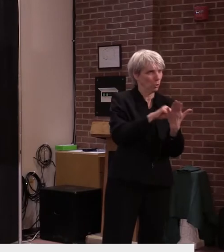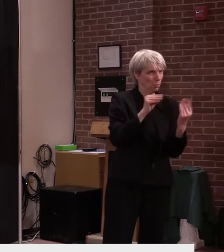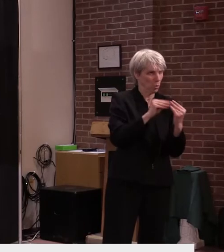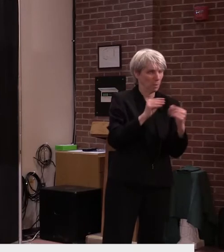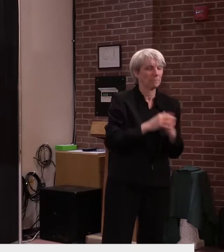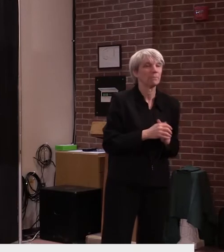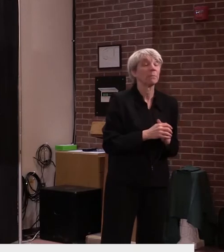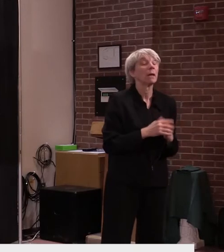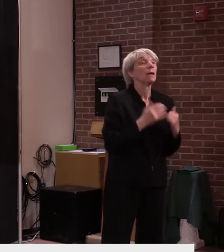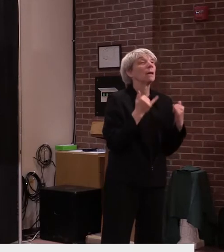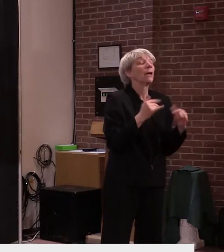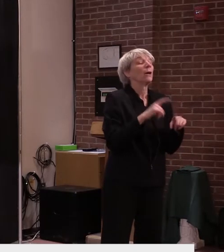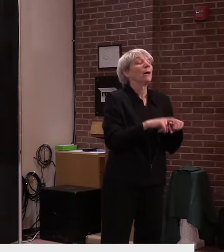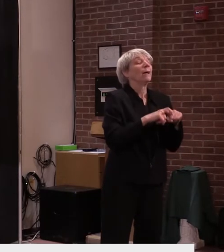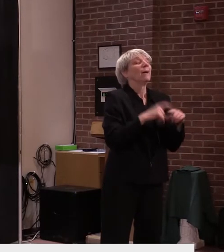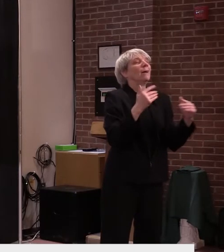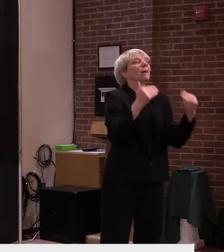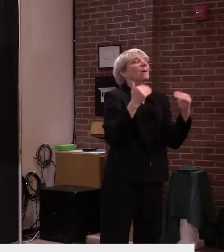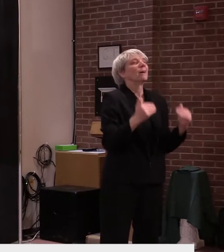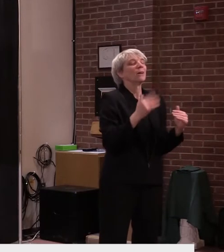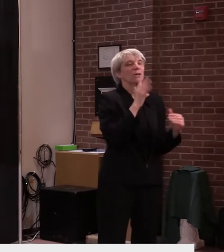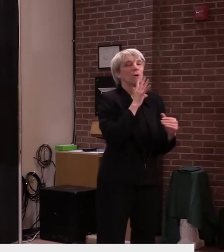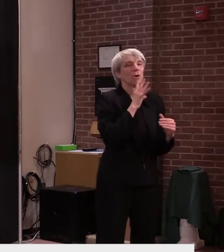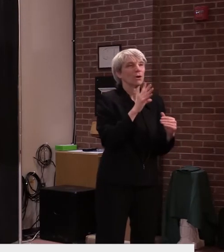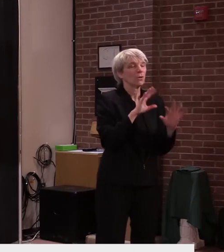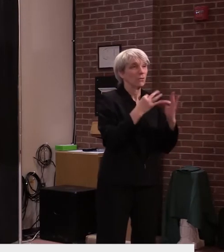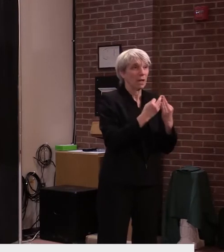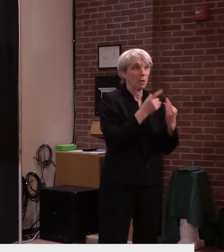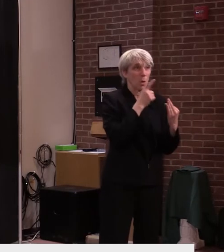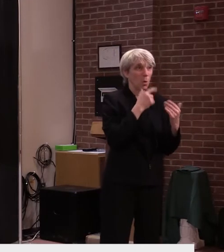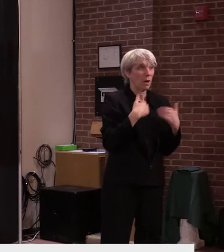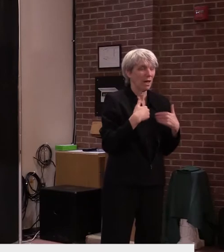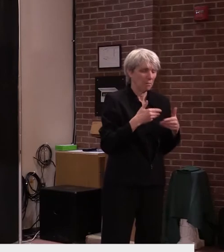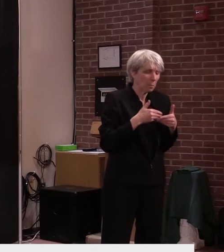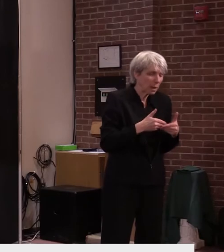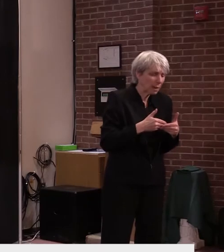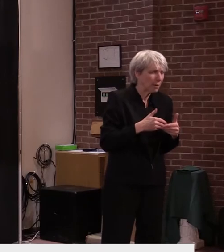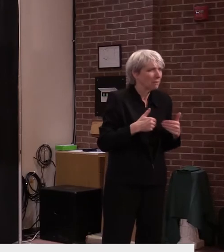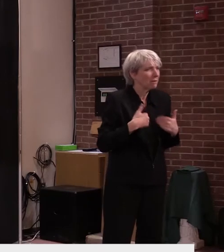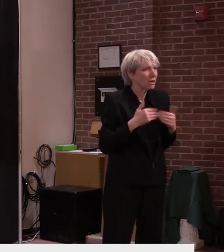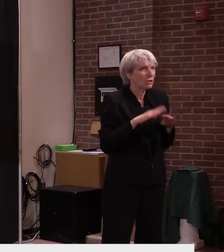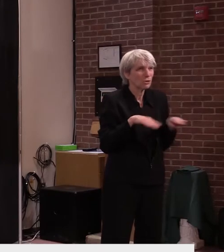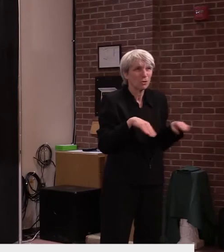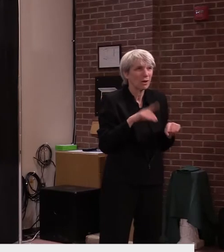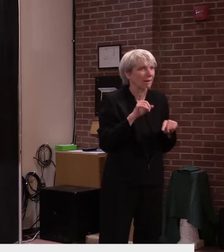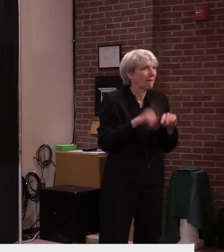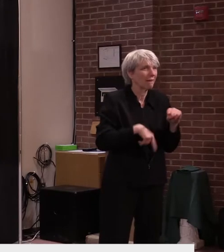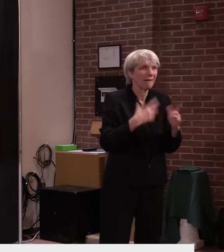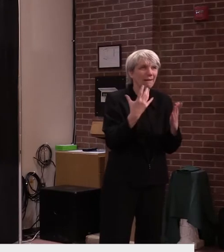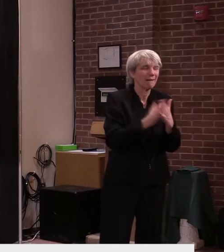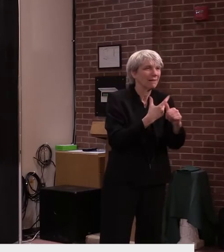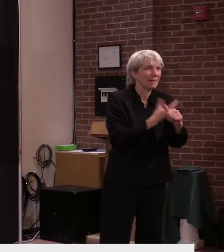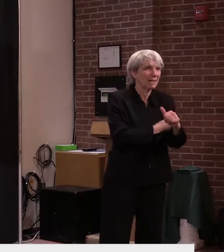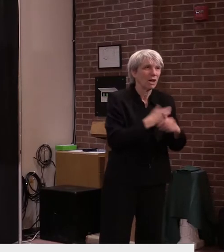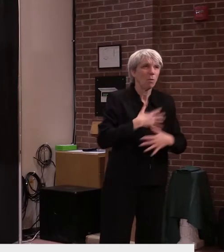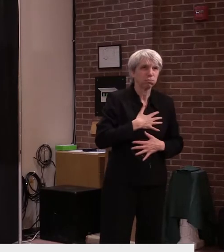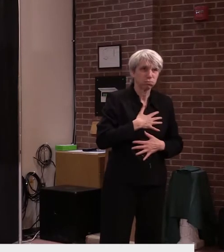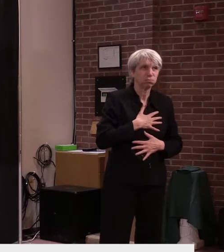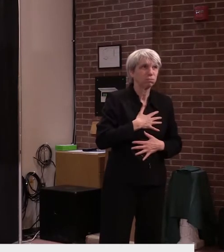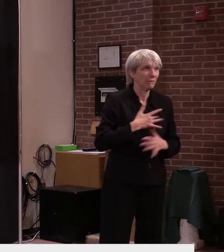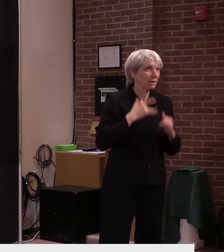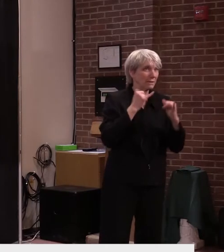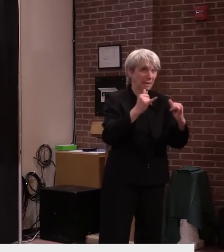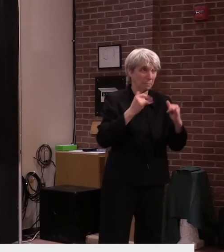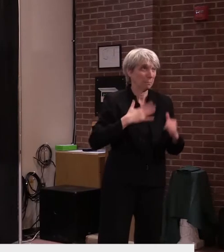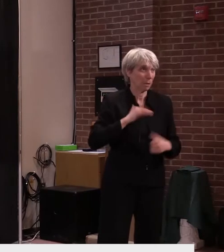I want to take a moment to talk to families with children too young to be vaccinated. I feel you. I'm a mother of a child in that